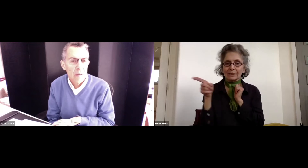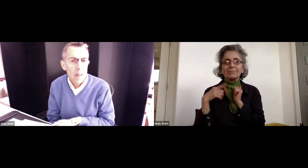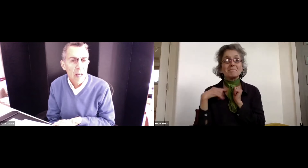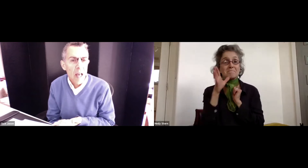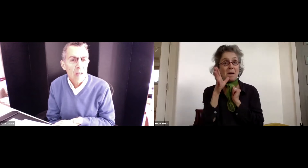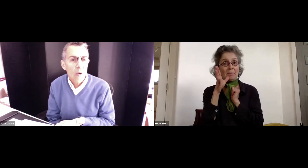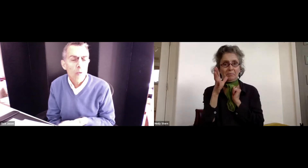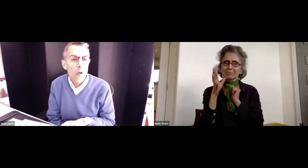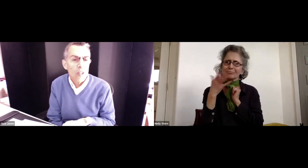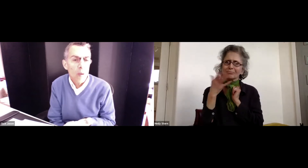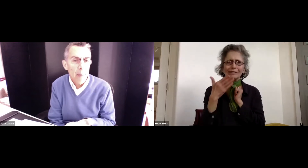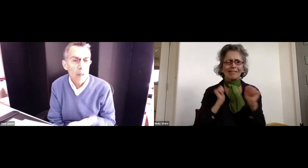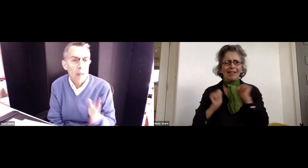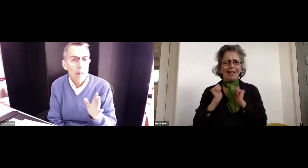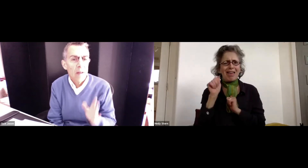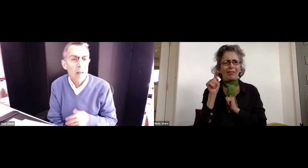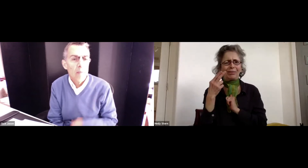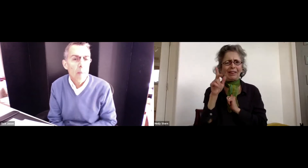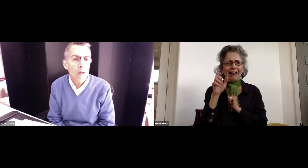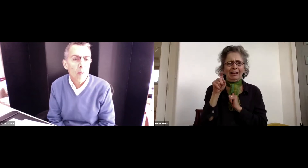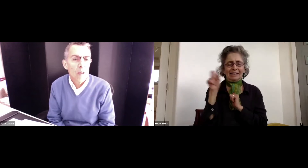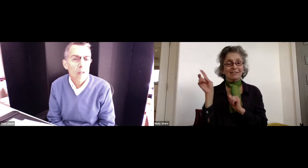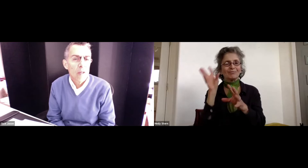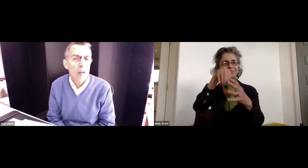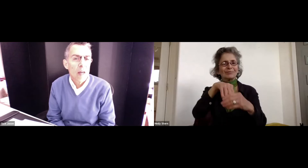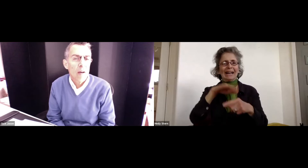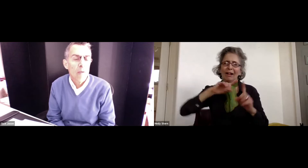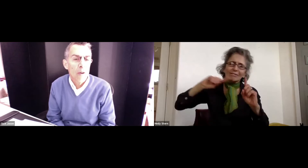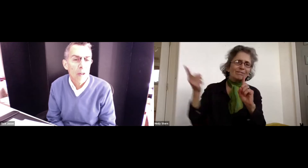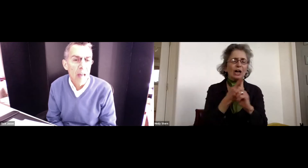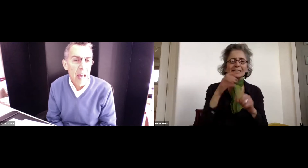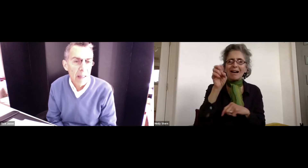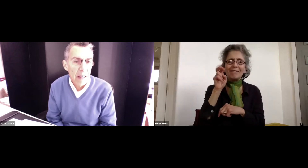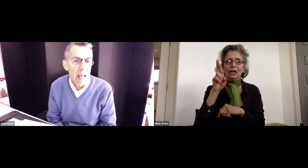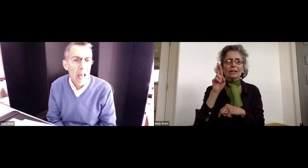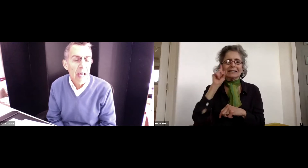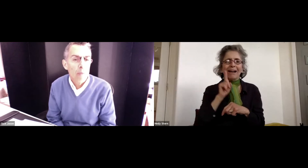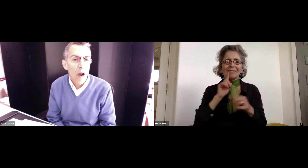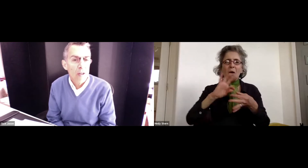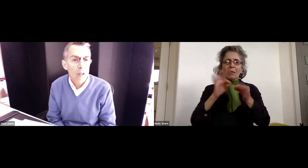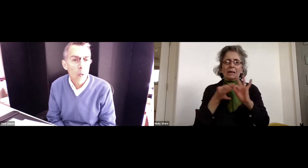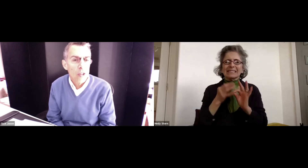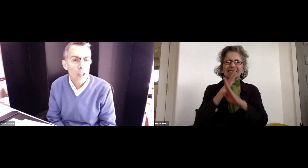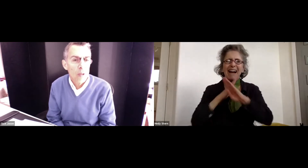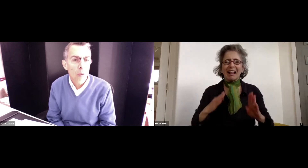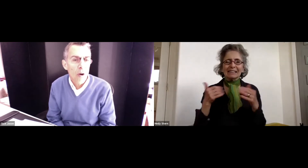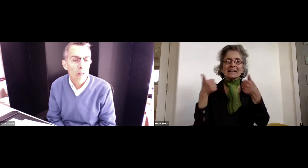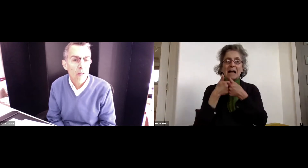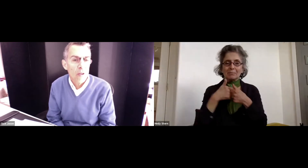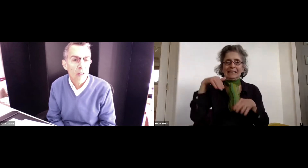So fortunately, what happened, my mother was a very good athlete. And prior to the war, she was part of the first Deaf